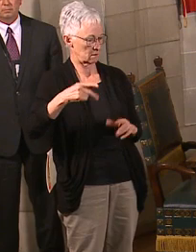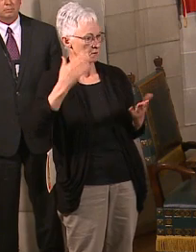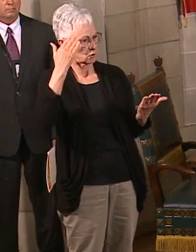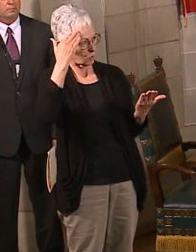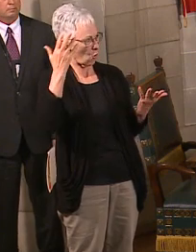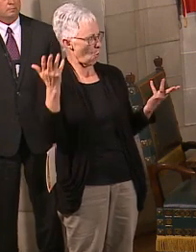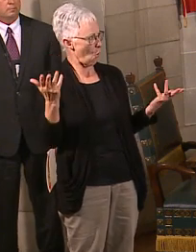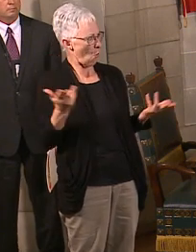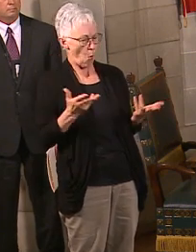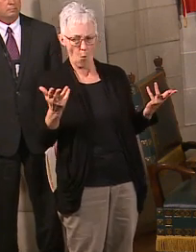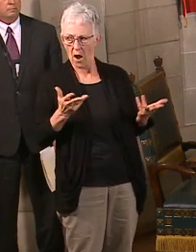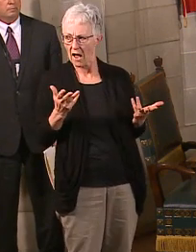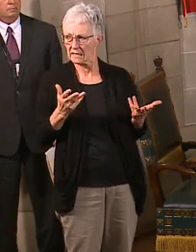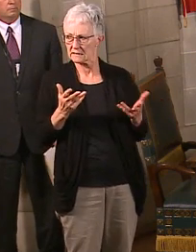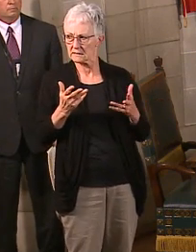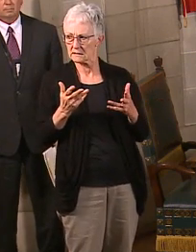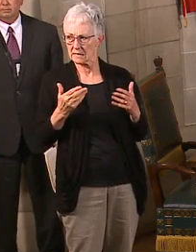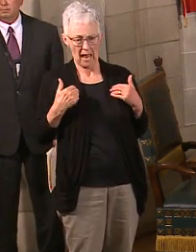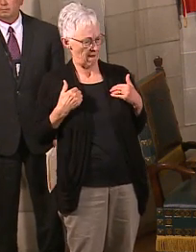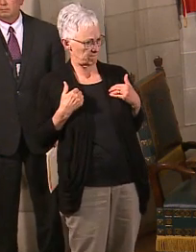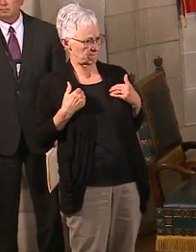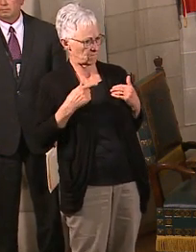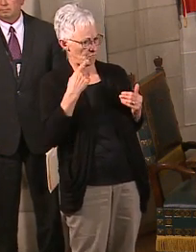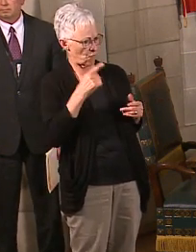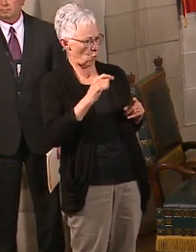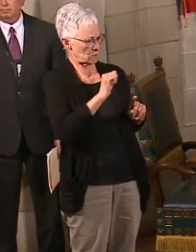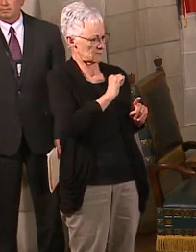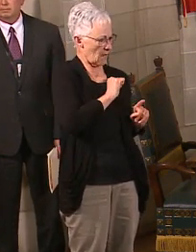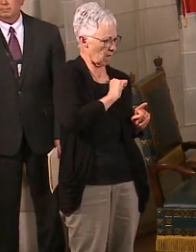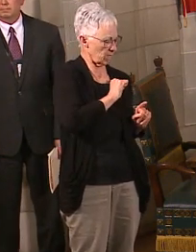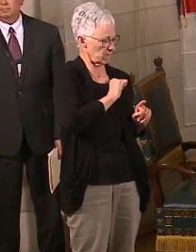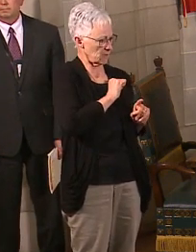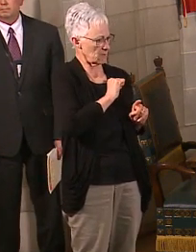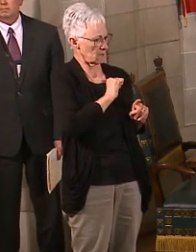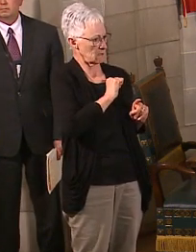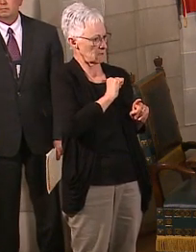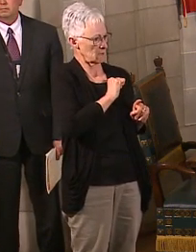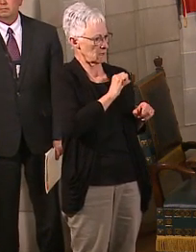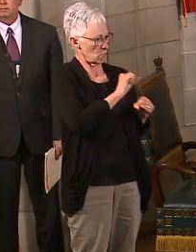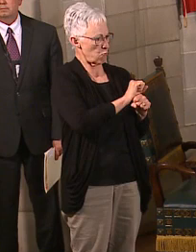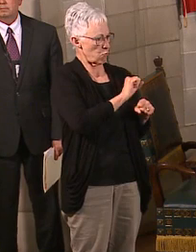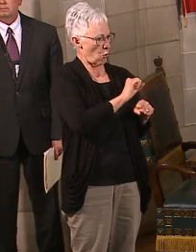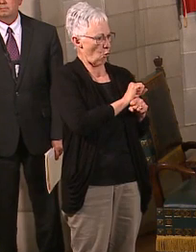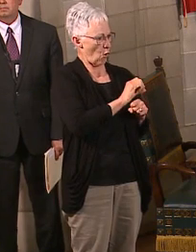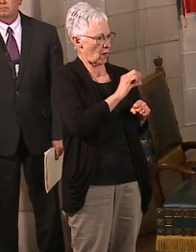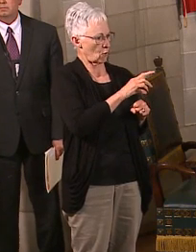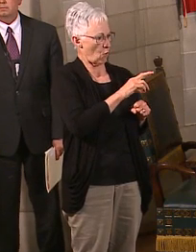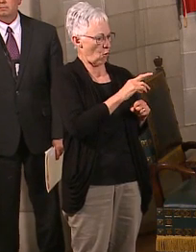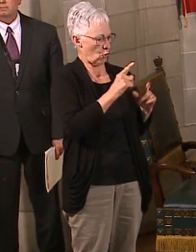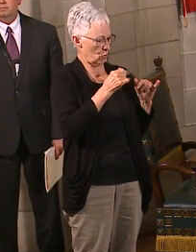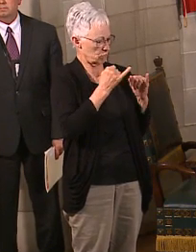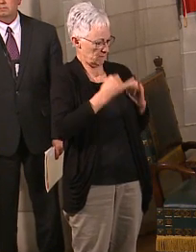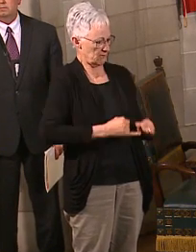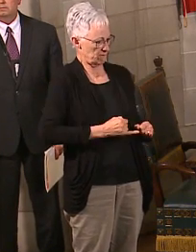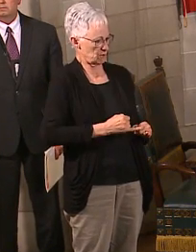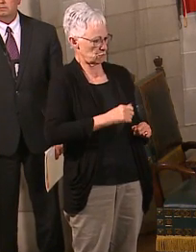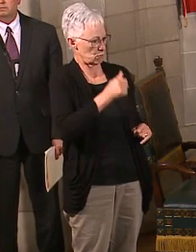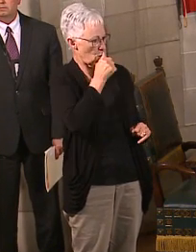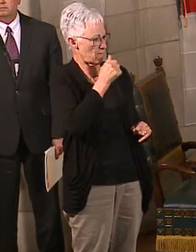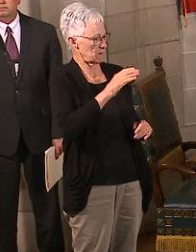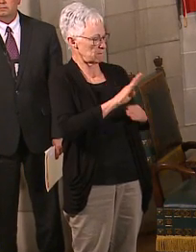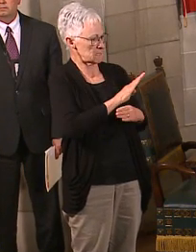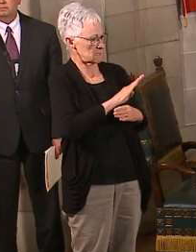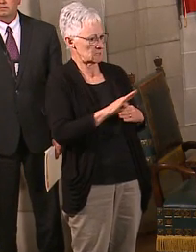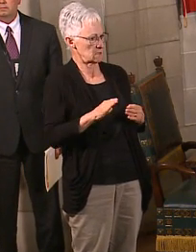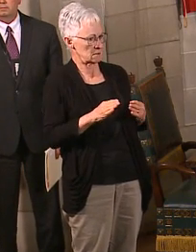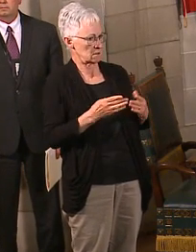self-employed and contract workers? Self-employed or sole proprietors. Self-employed or sole proprietors. So there's a number of alternatives out there for folks.